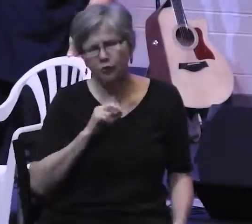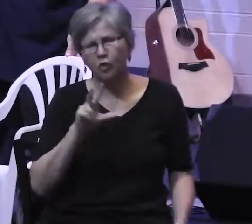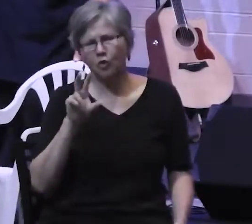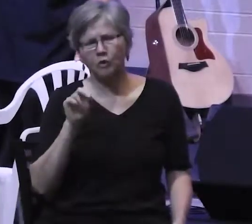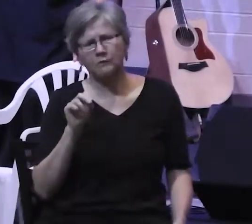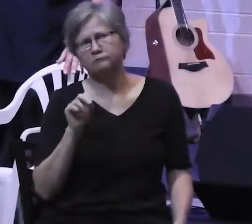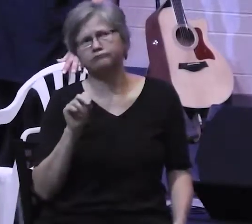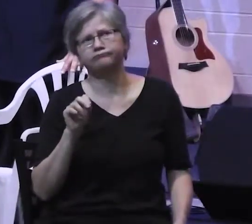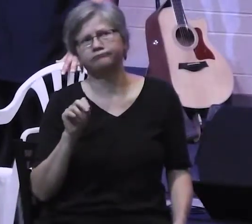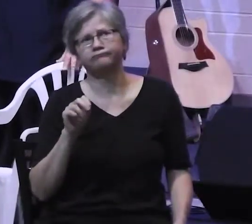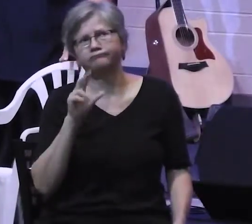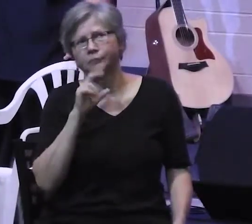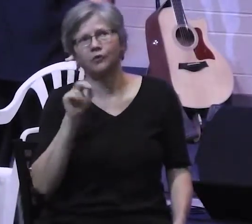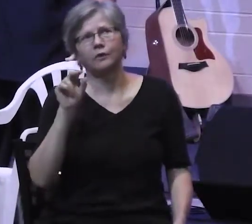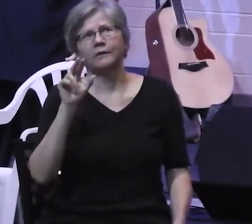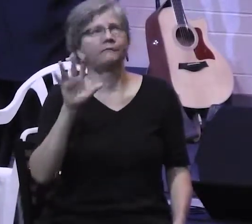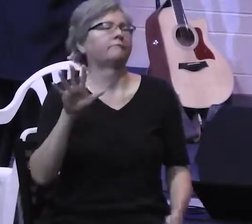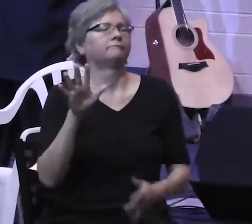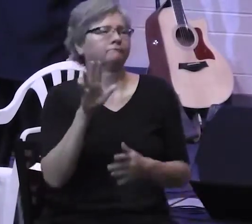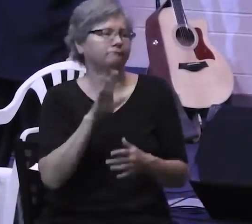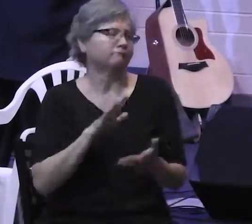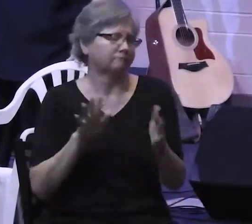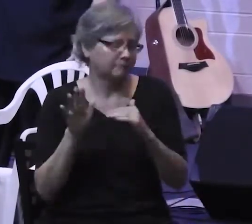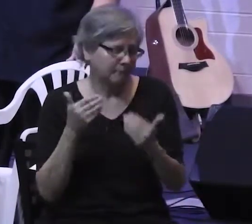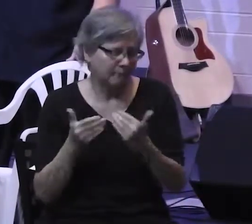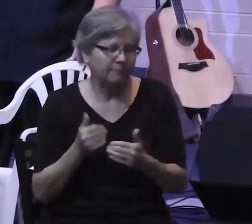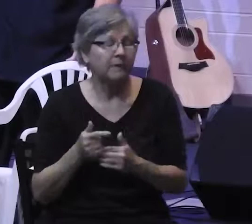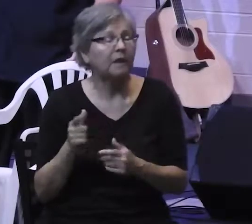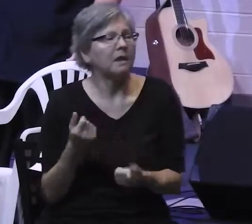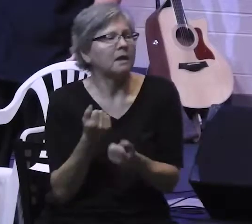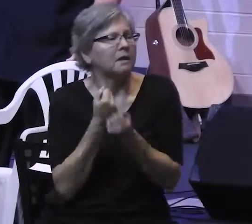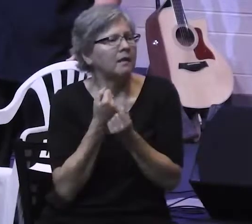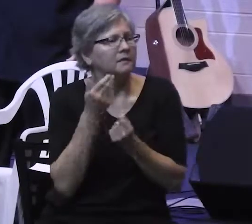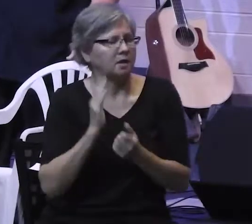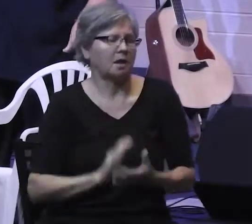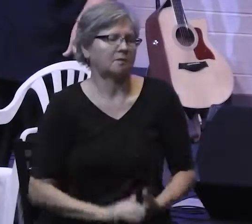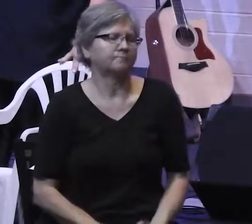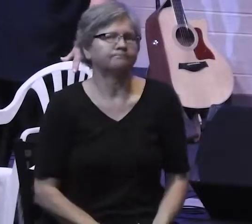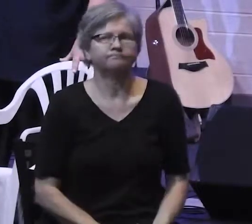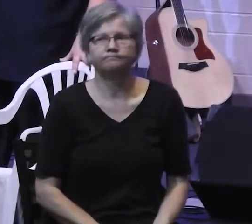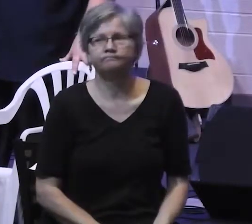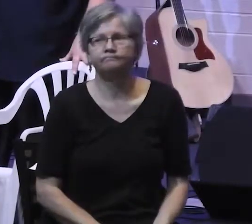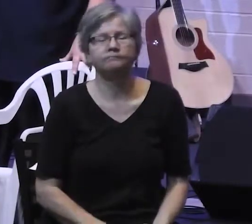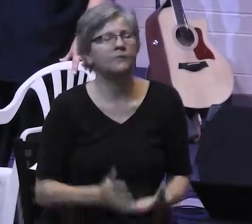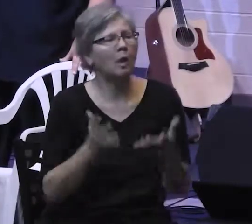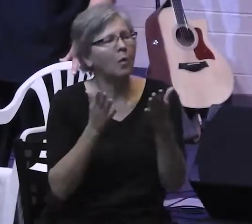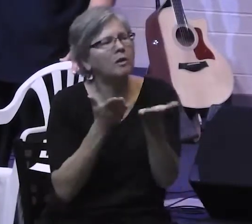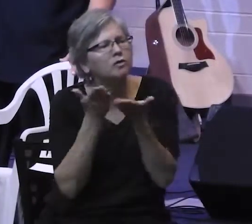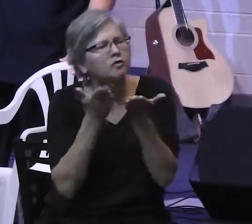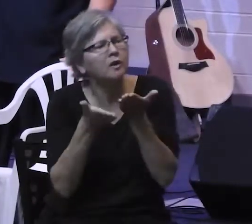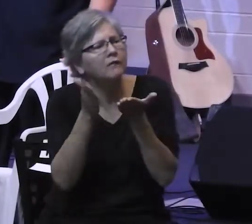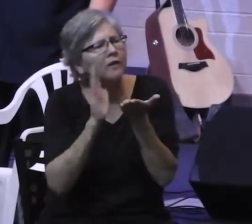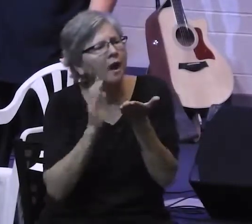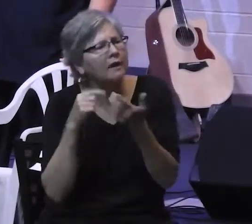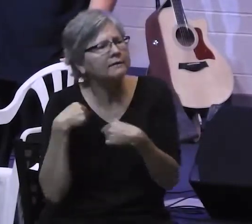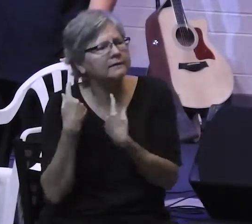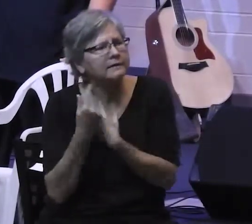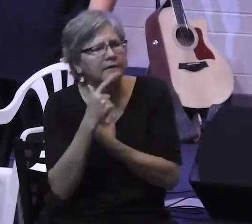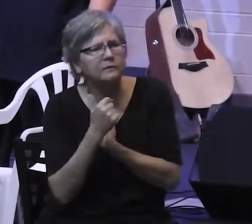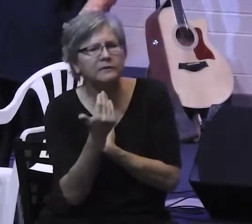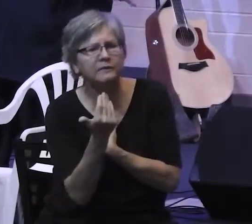And he loves God. And he has wanted to serve God since he was 15 years